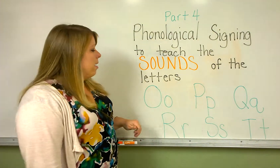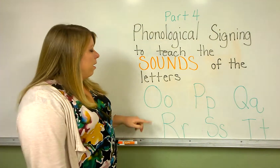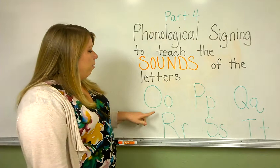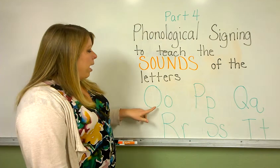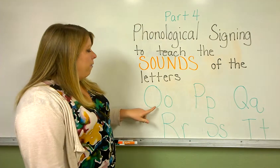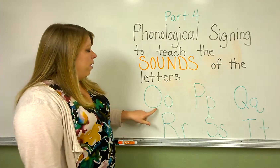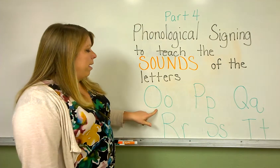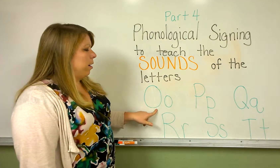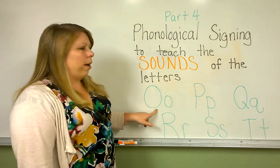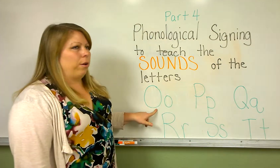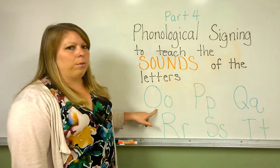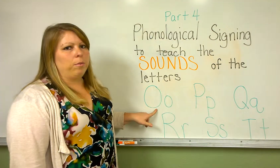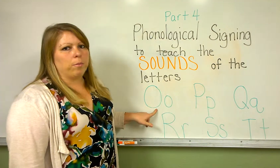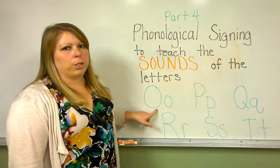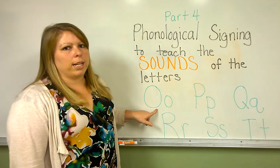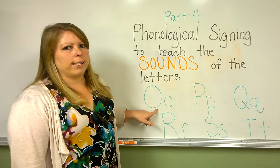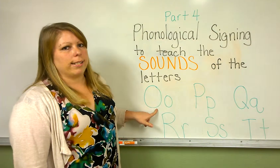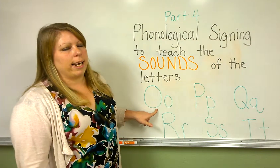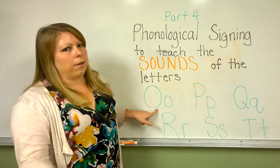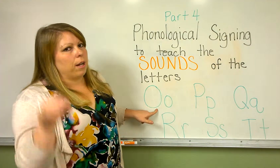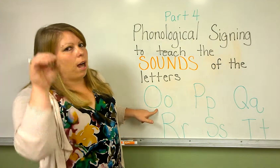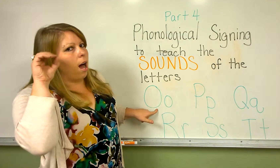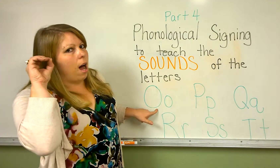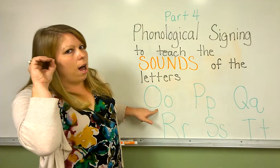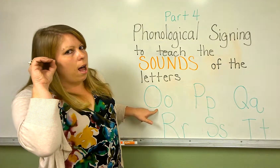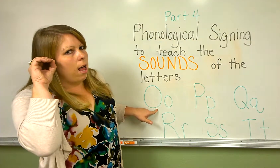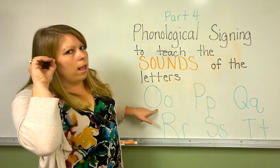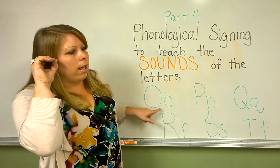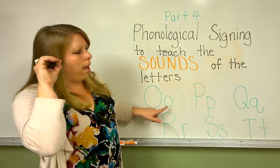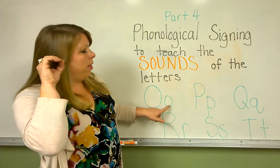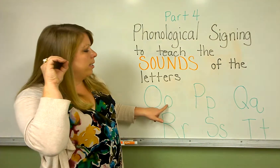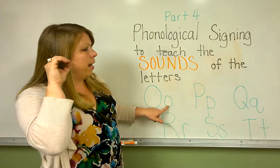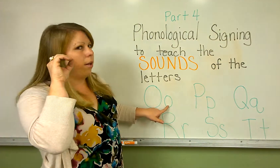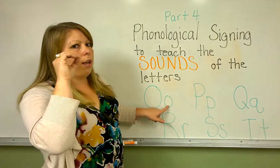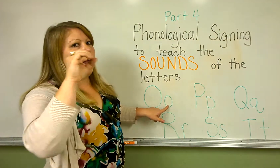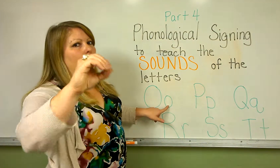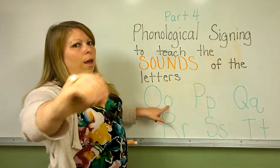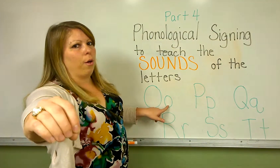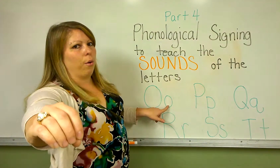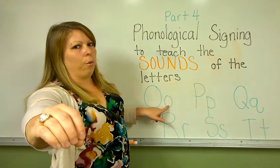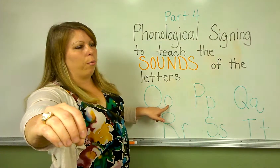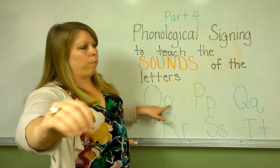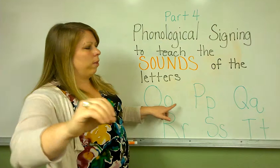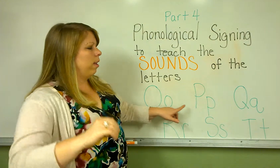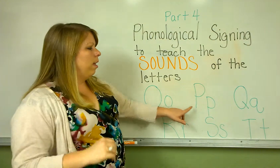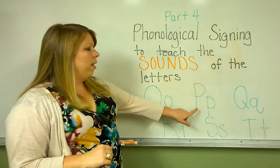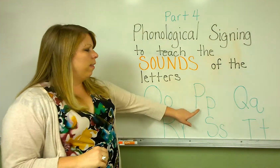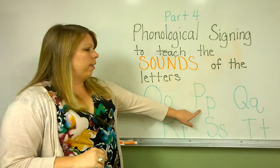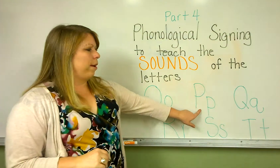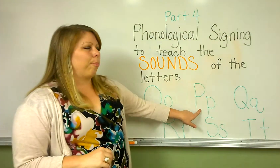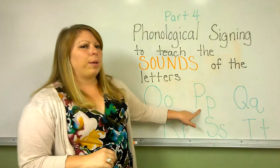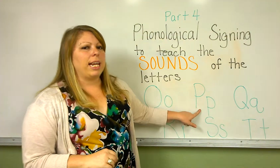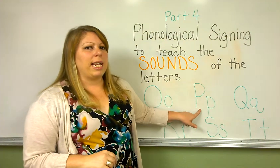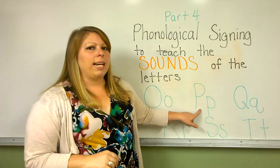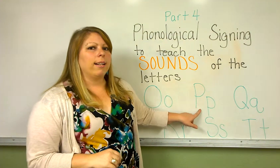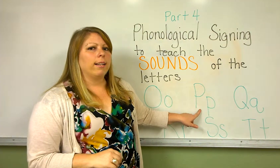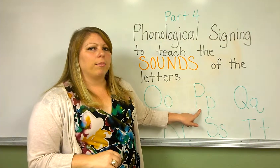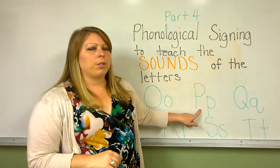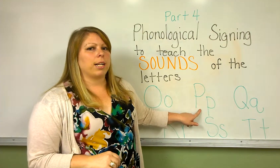We have the letter O, which has the sound ah and the sound O. The letter P, which has